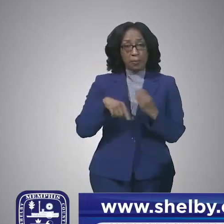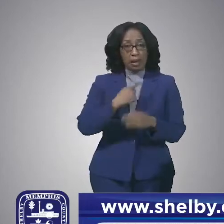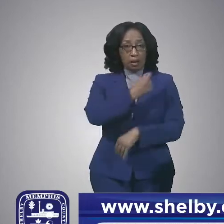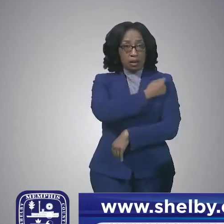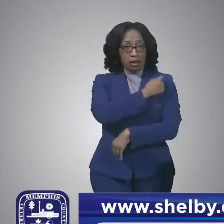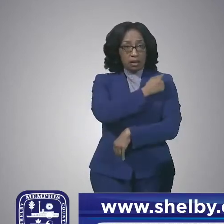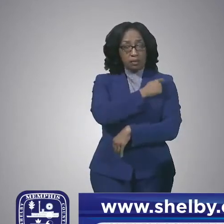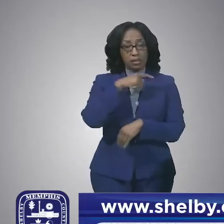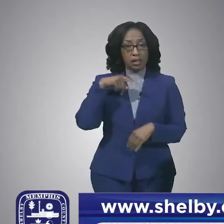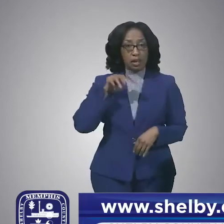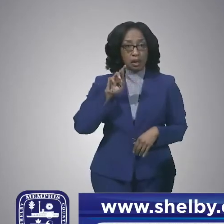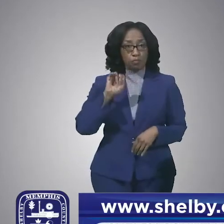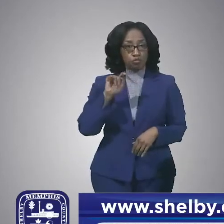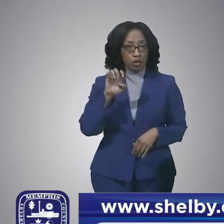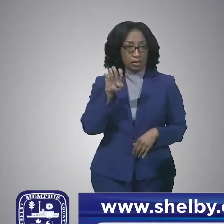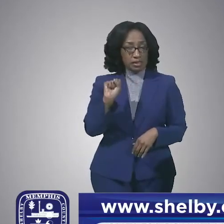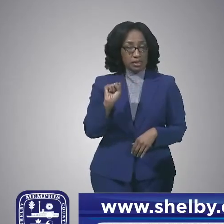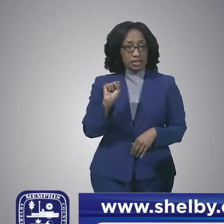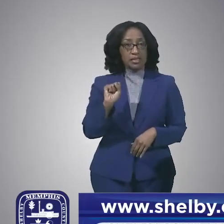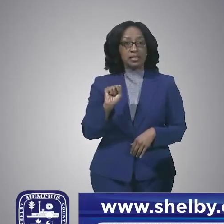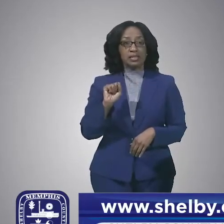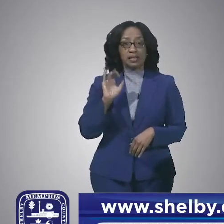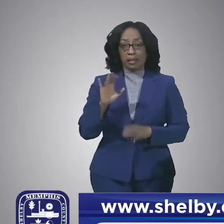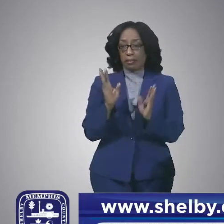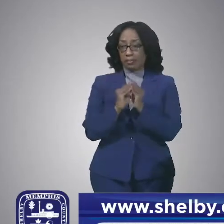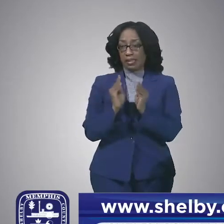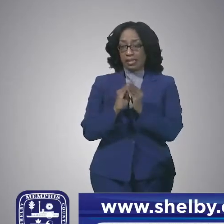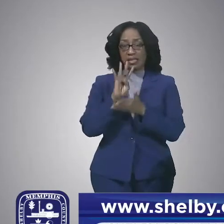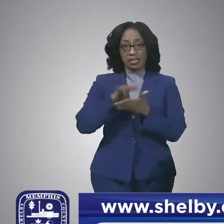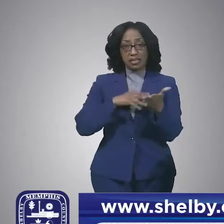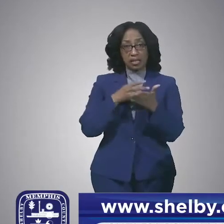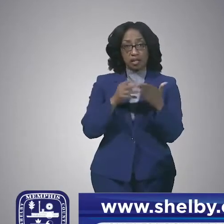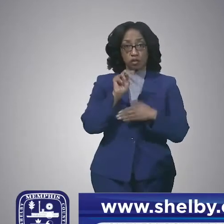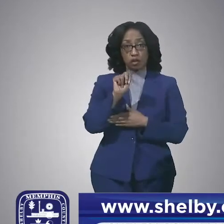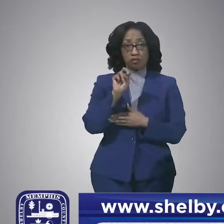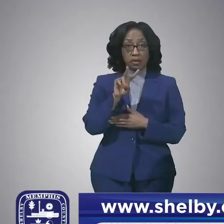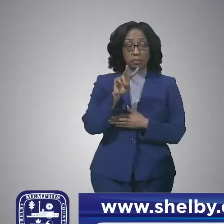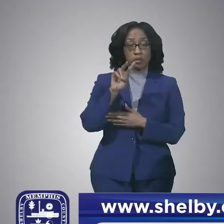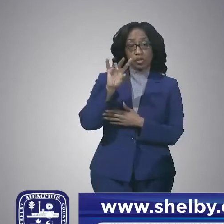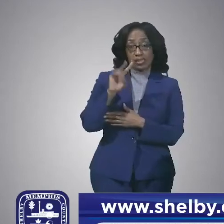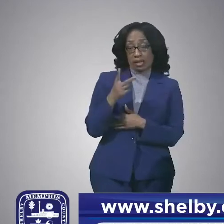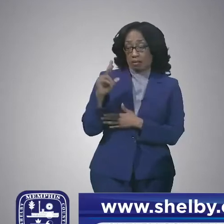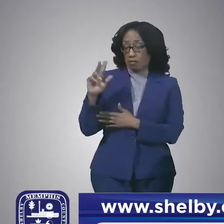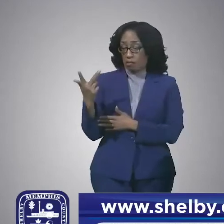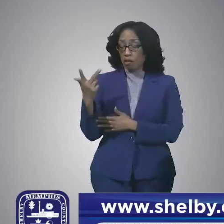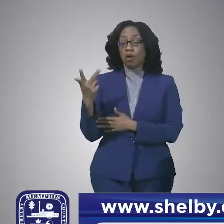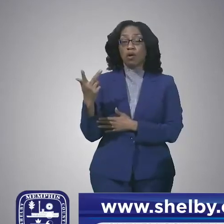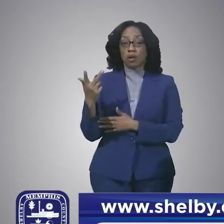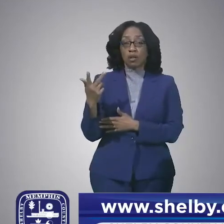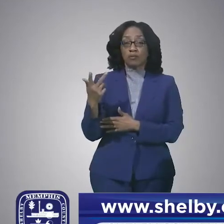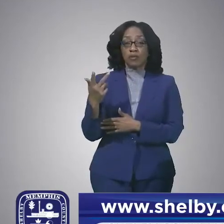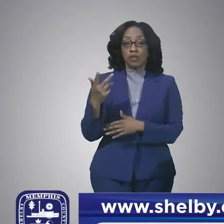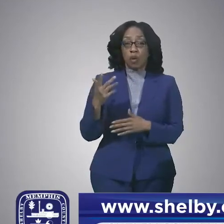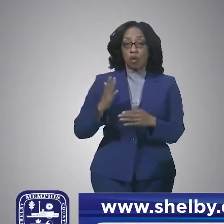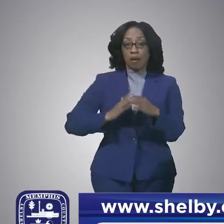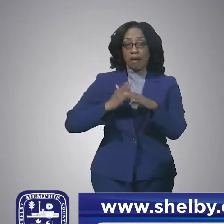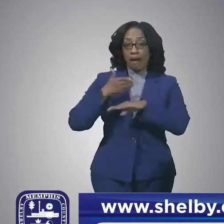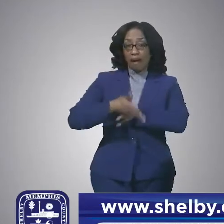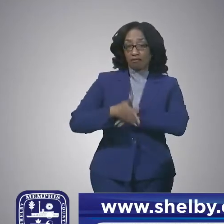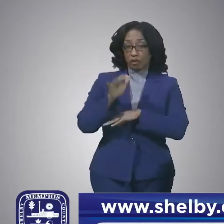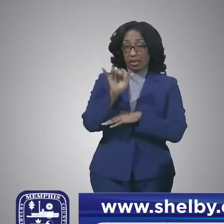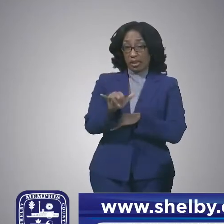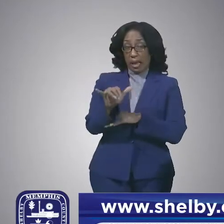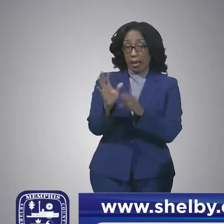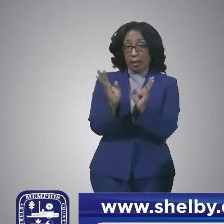Practices to meet. That meeting as of now is scheduled for November 2nd and 3rd. cleared. And normally after what we call that ACIP